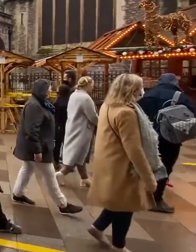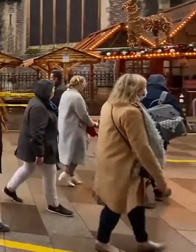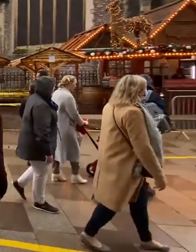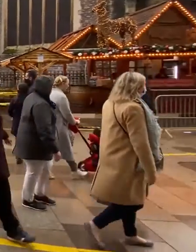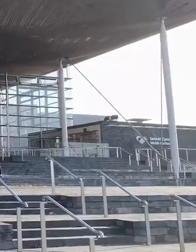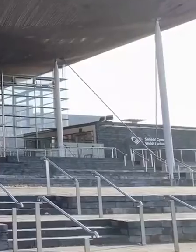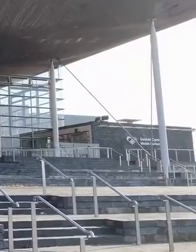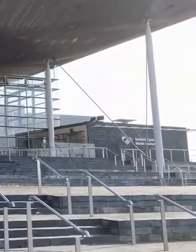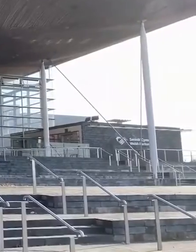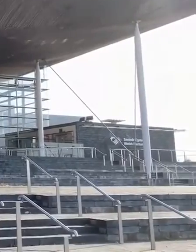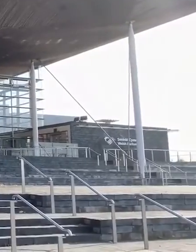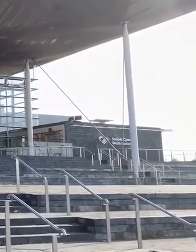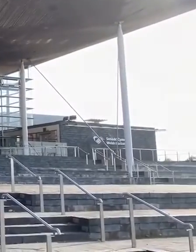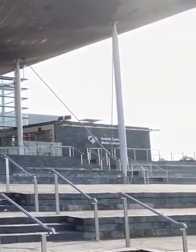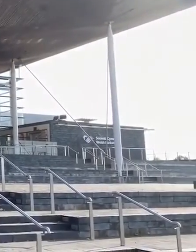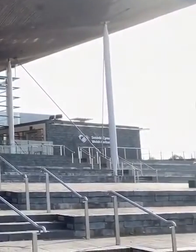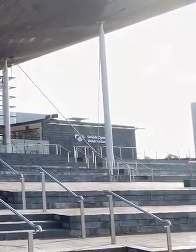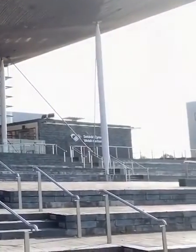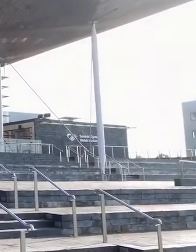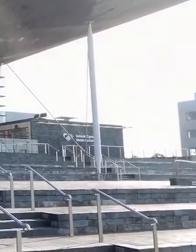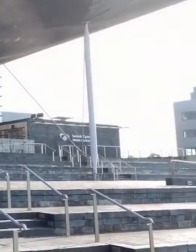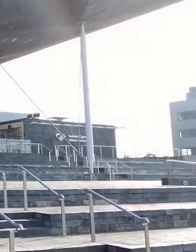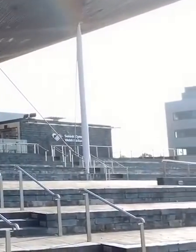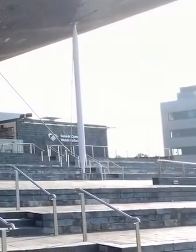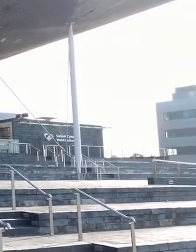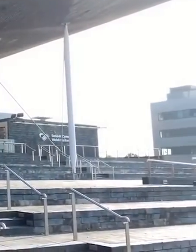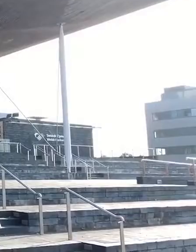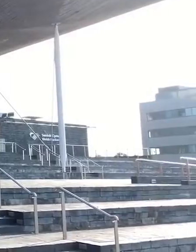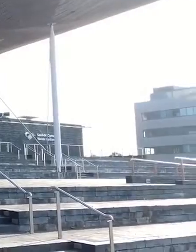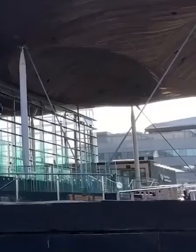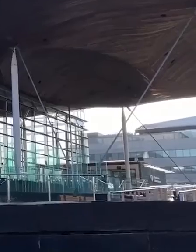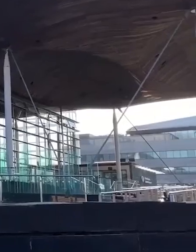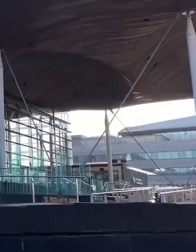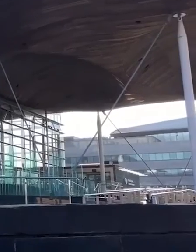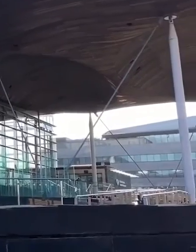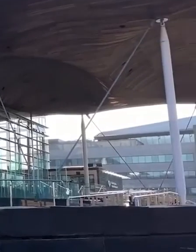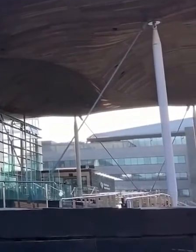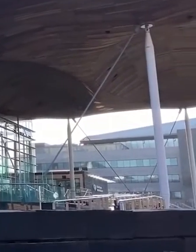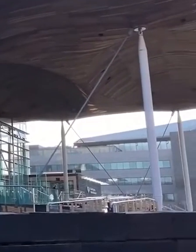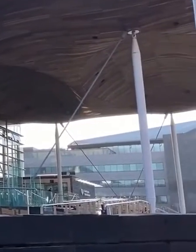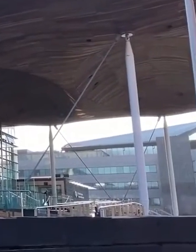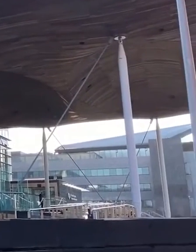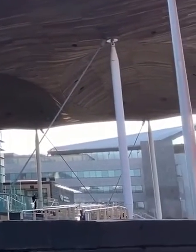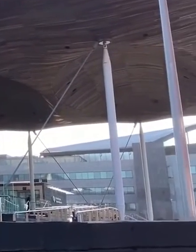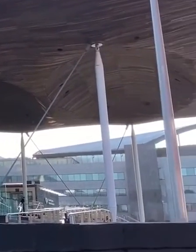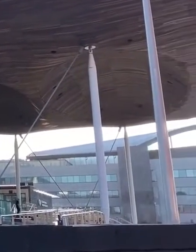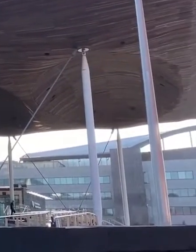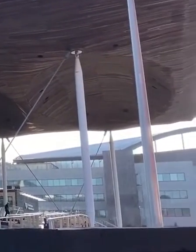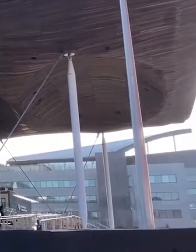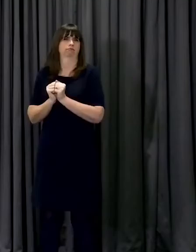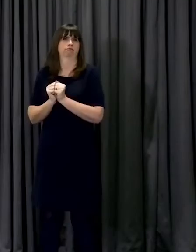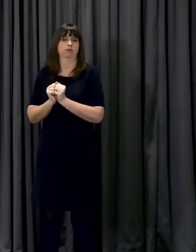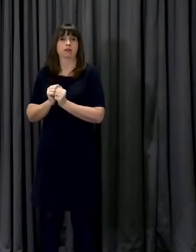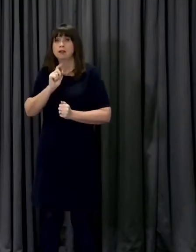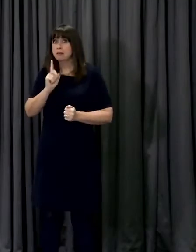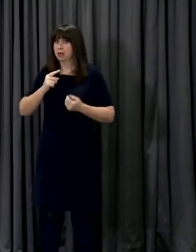run-up to Christmas. Minister for Health Vaughan Gething said at a press conference on Monday that Wales will follow the common approach of other nations in the